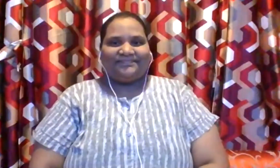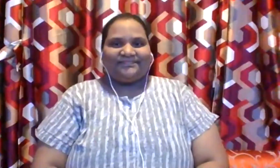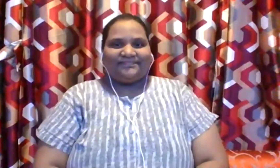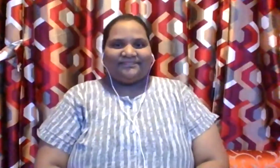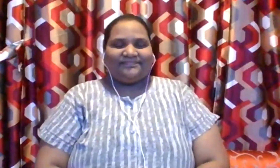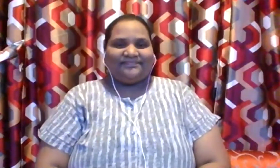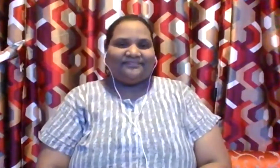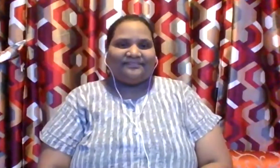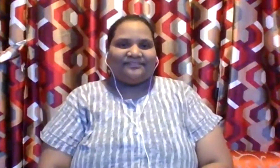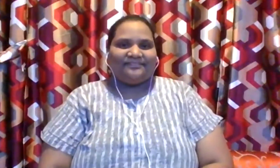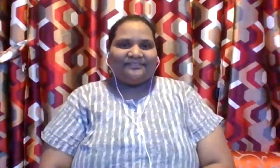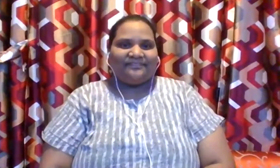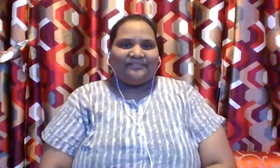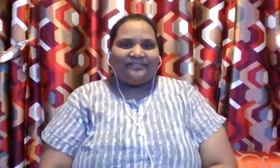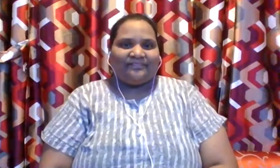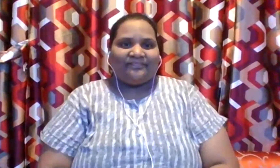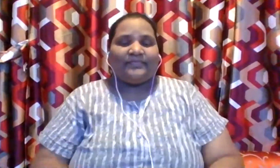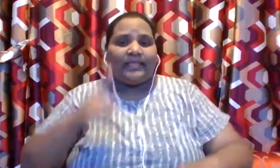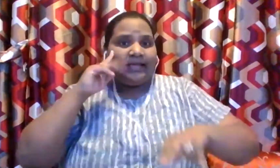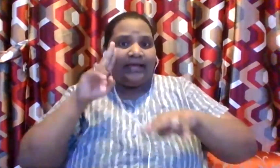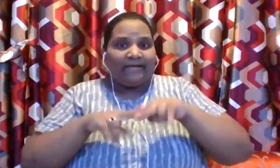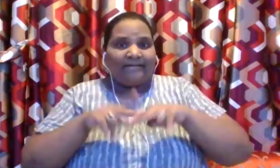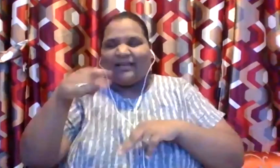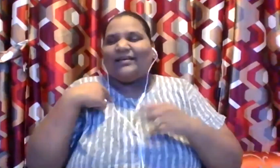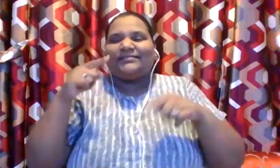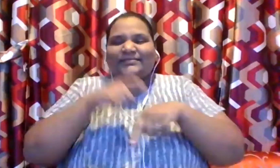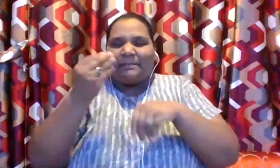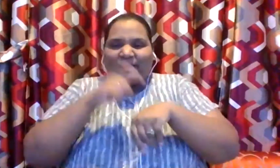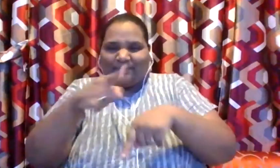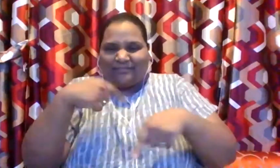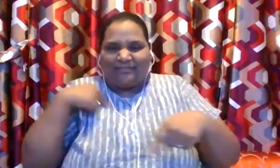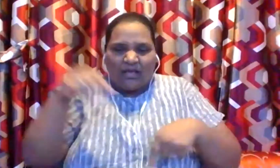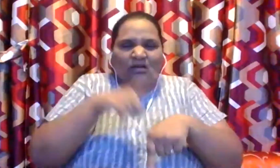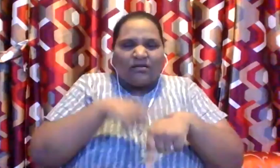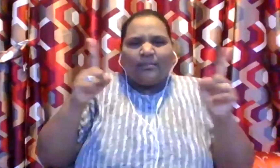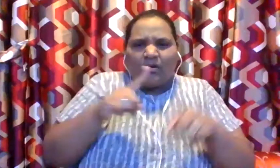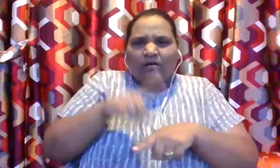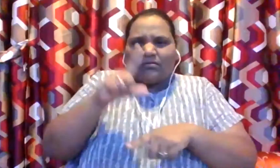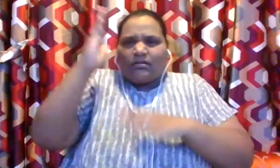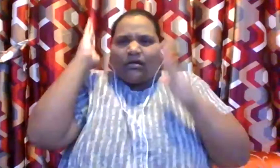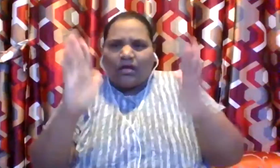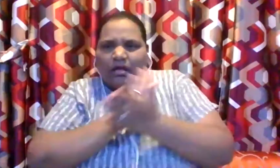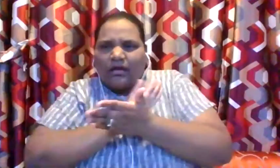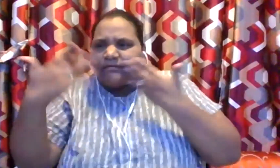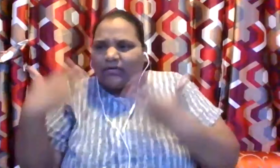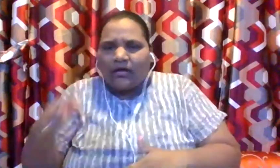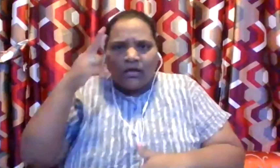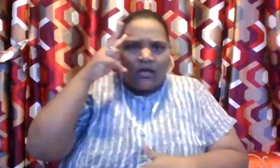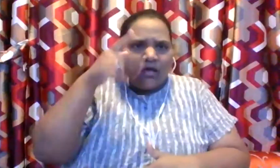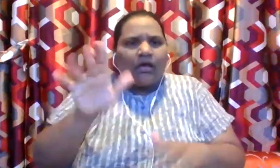So either if you do not get time here, because we have shortage of time here in this session, please, all of you are most welcome to ask me questions